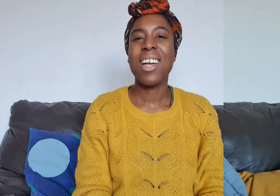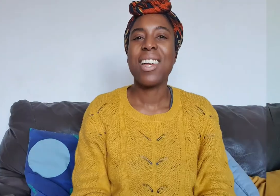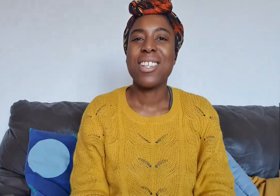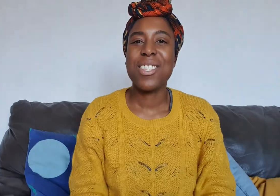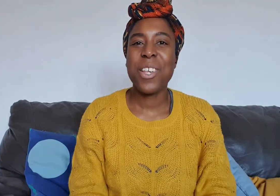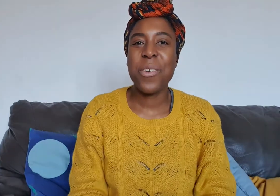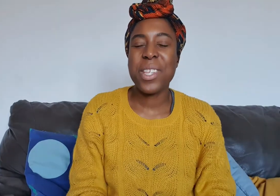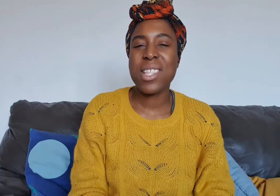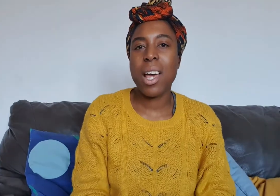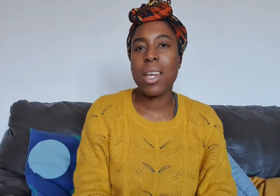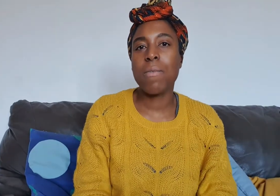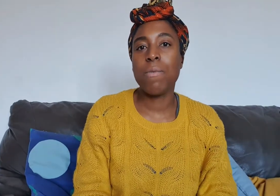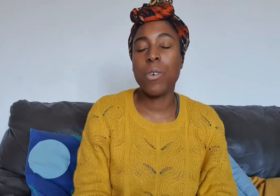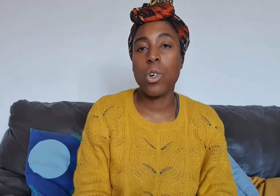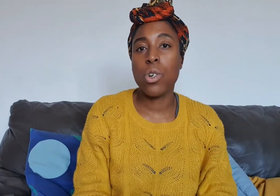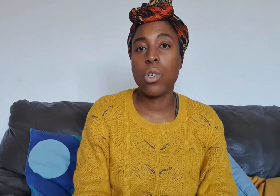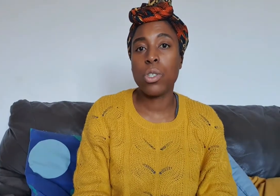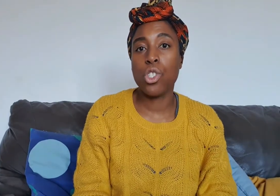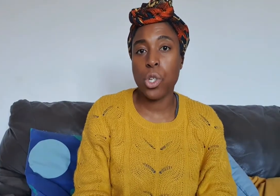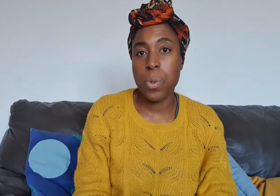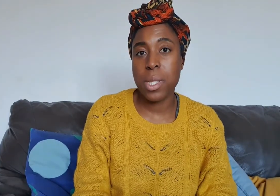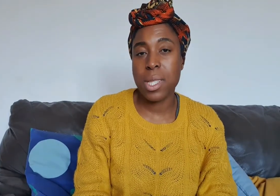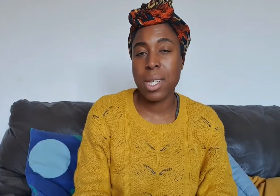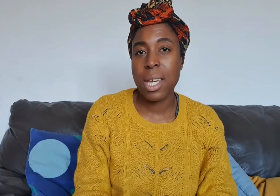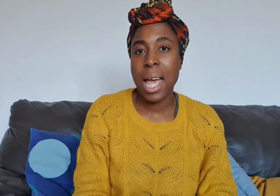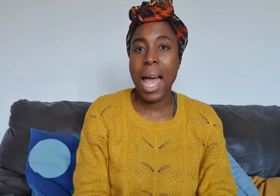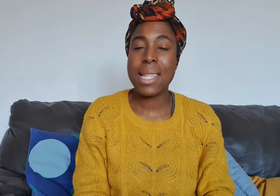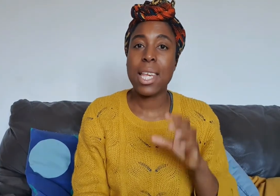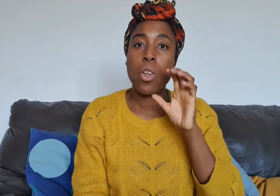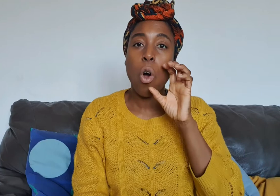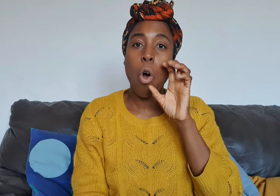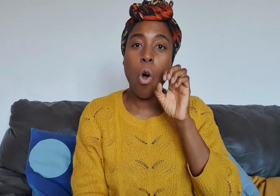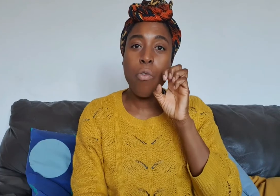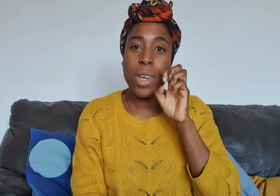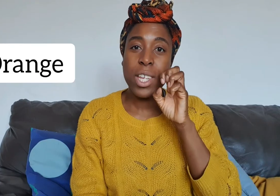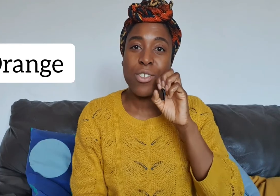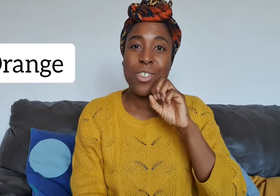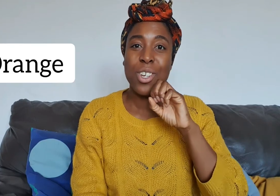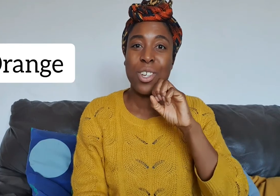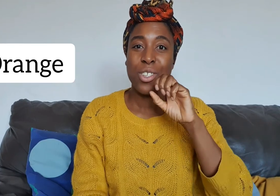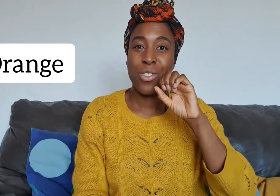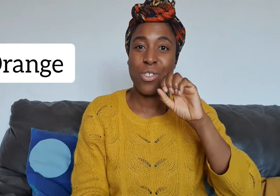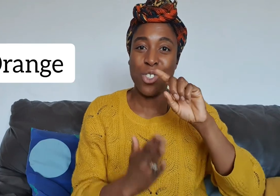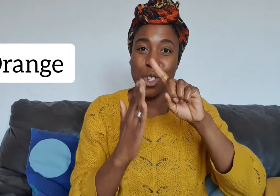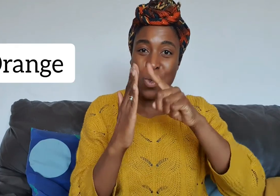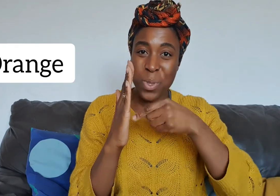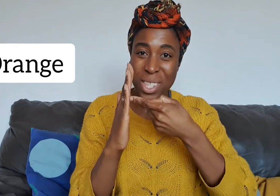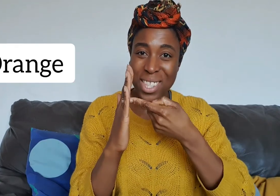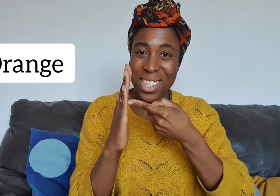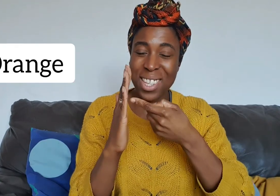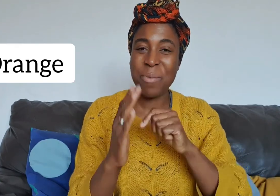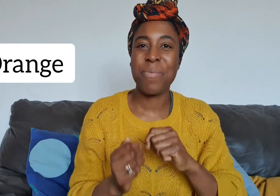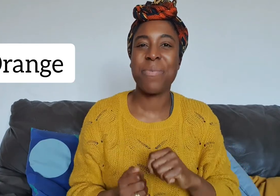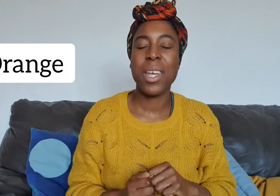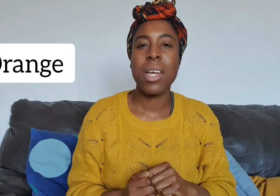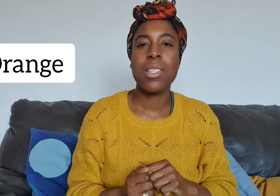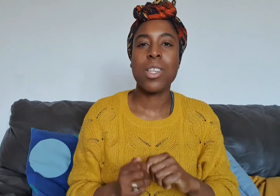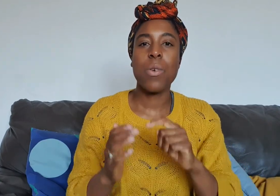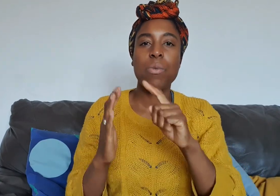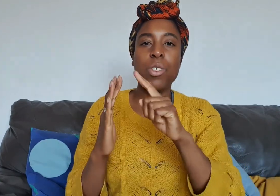Excellent. So the sign for juice, as in orange juice. So the